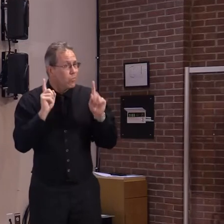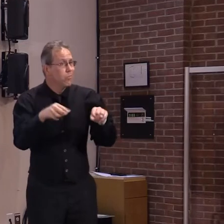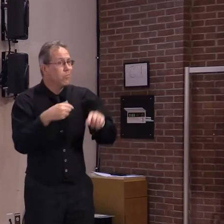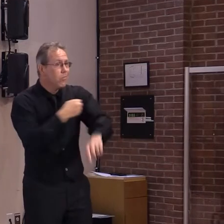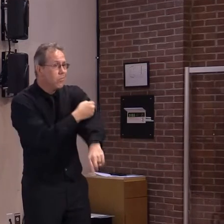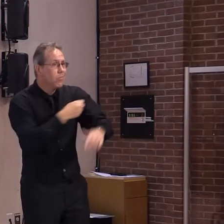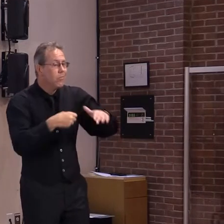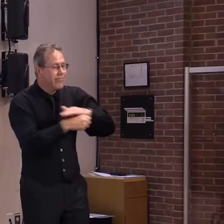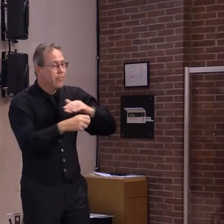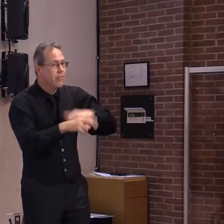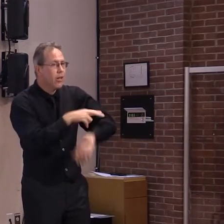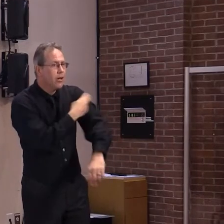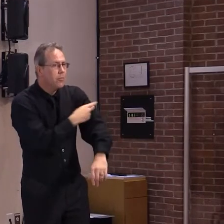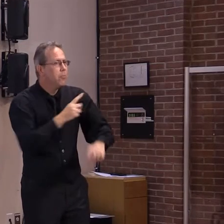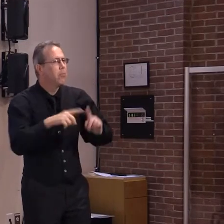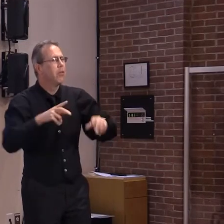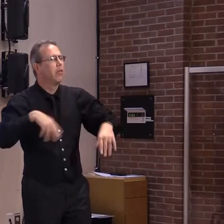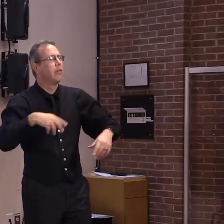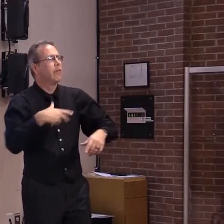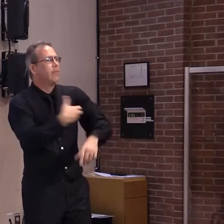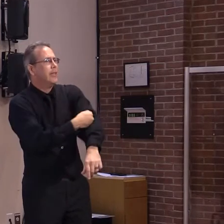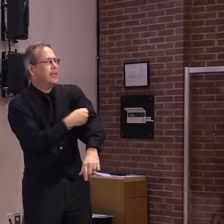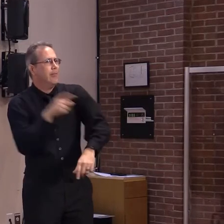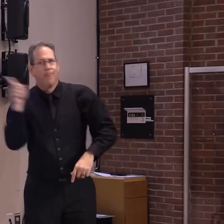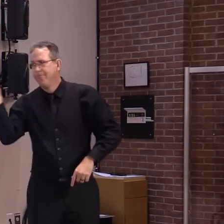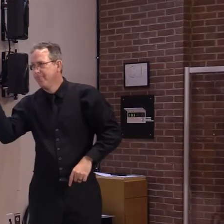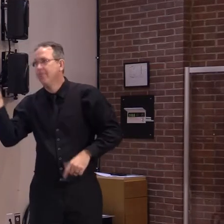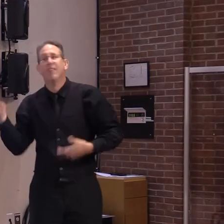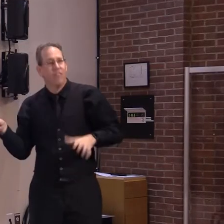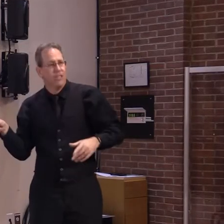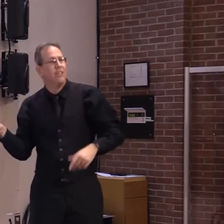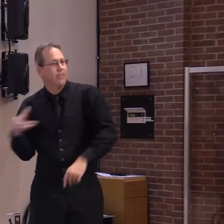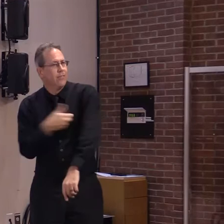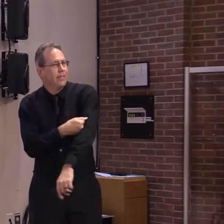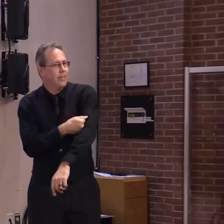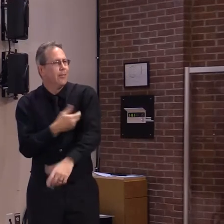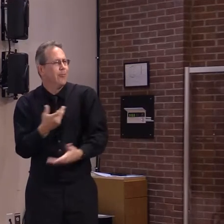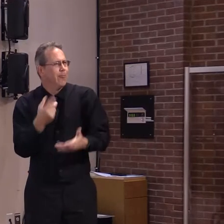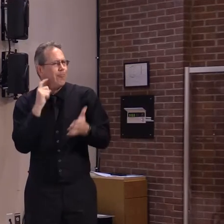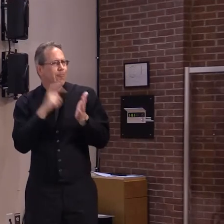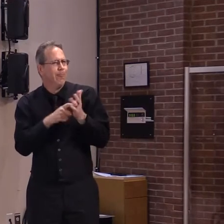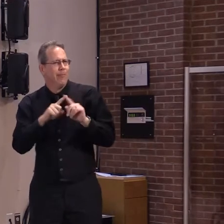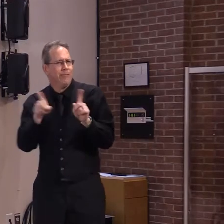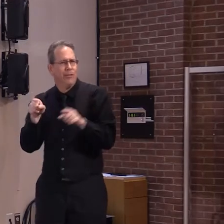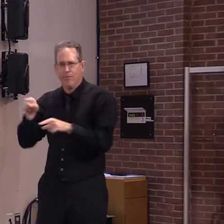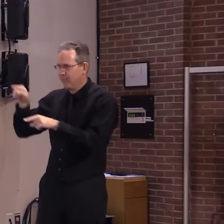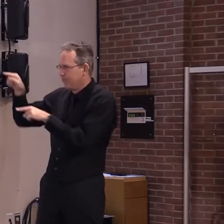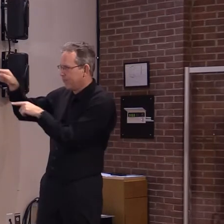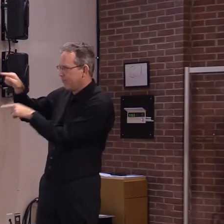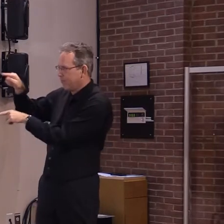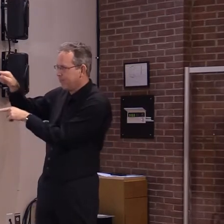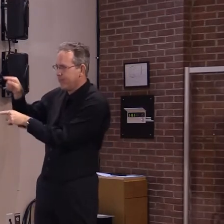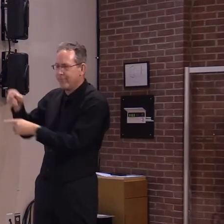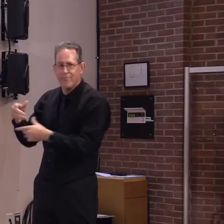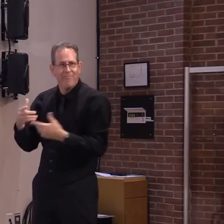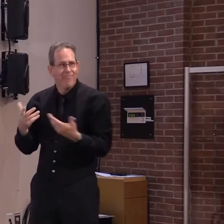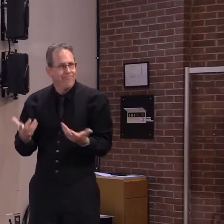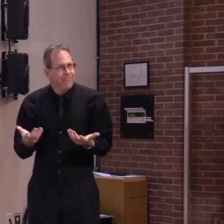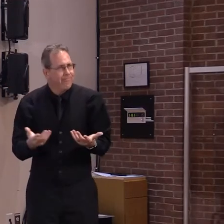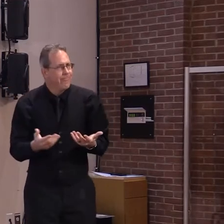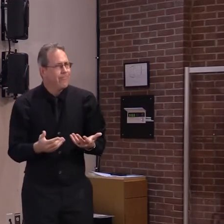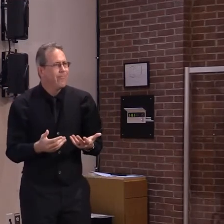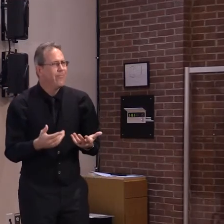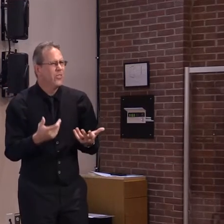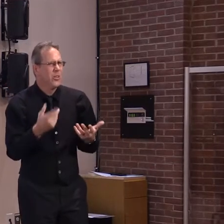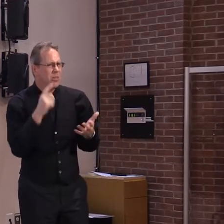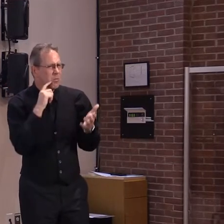good sign. There's still a much bigger difference there for those who are not fully vaccinated, about 3.1 times greater in terms